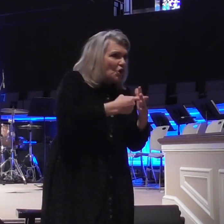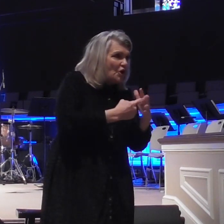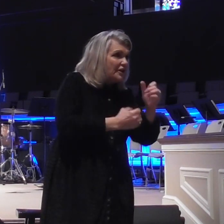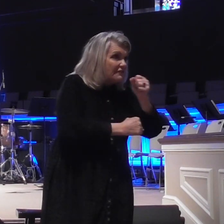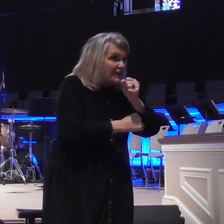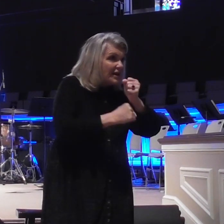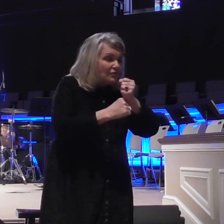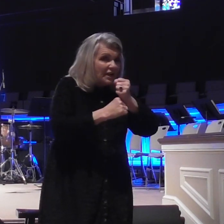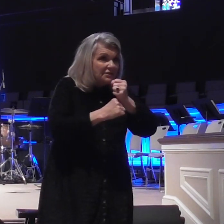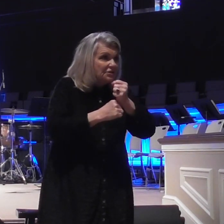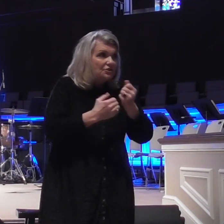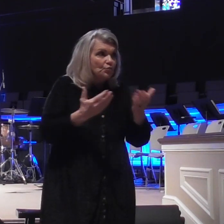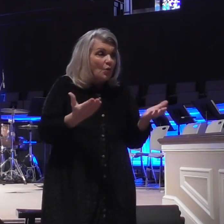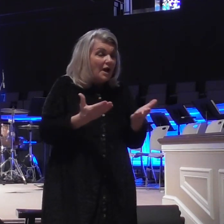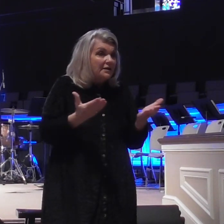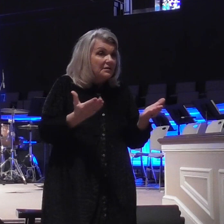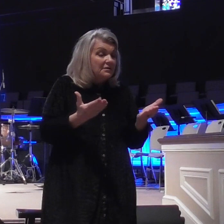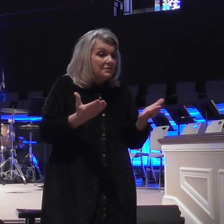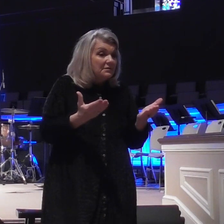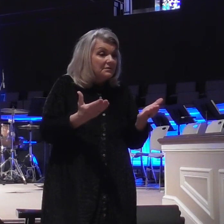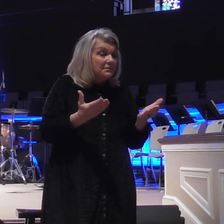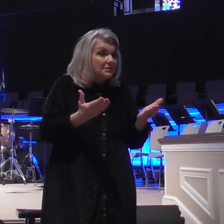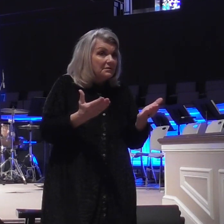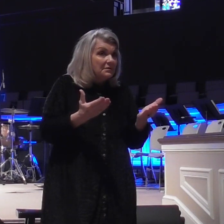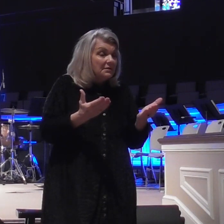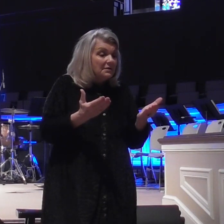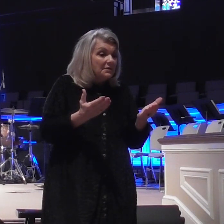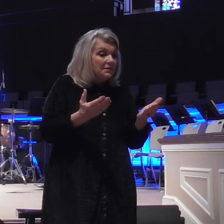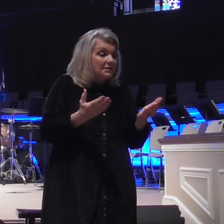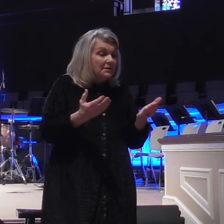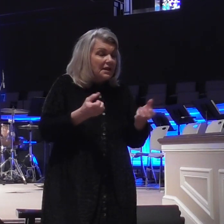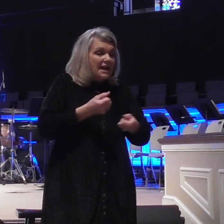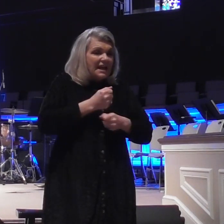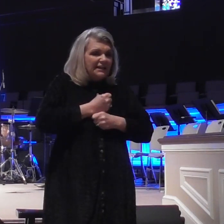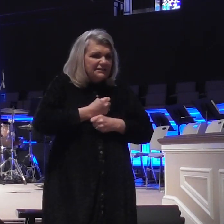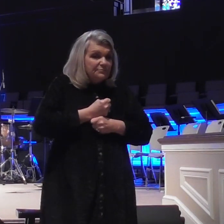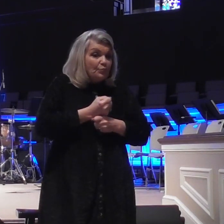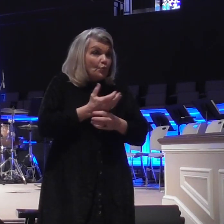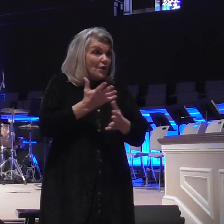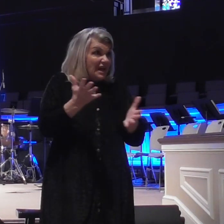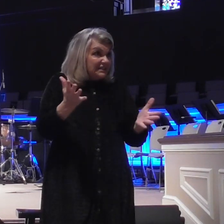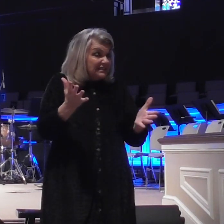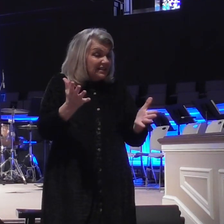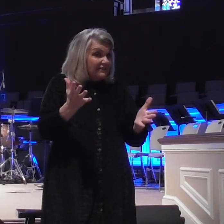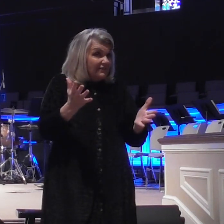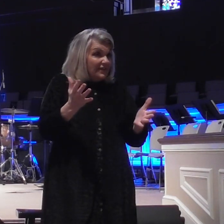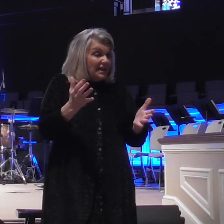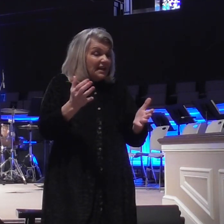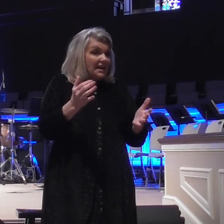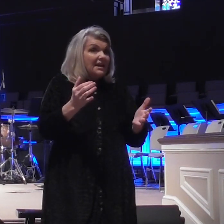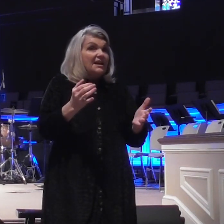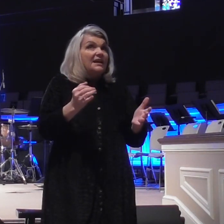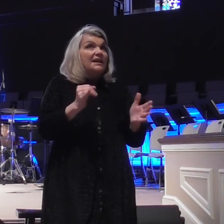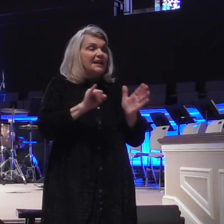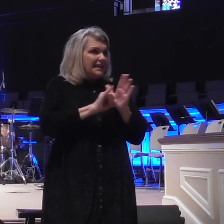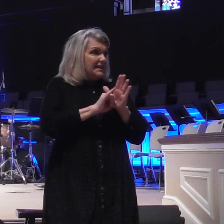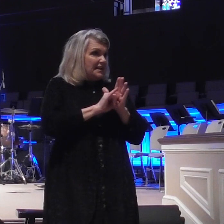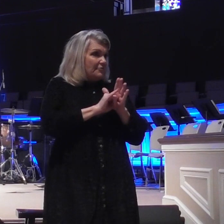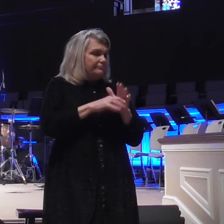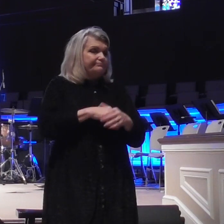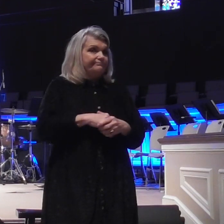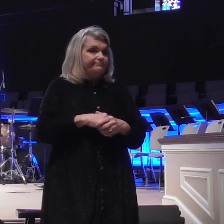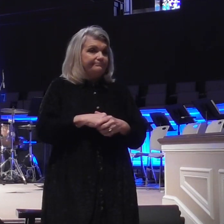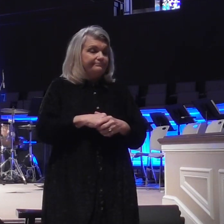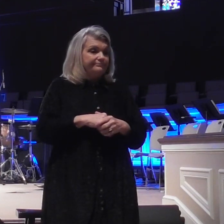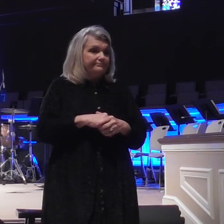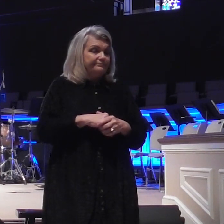has to do, and here's your big word, is expressive individualism. I defined that for you last week, expressive